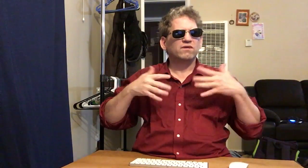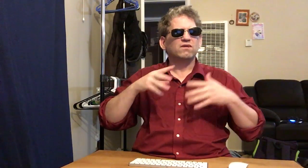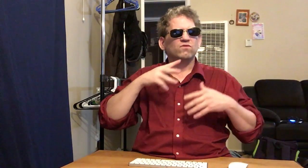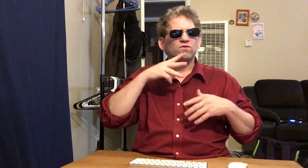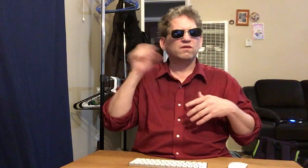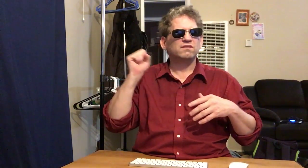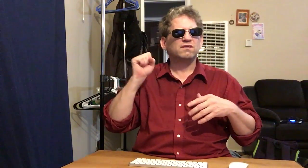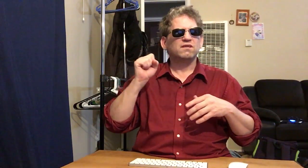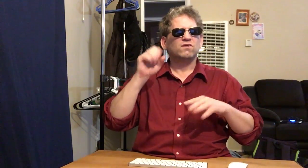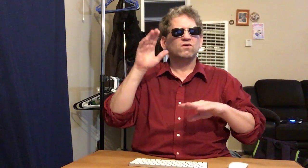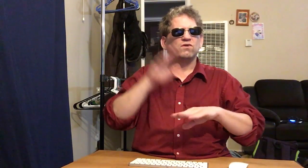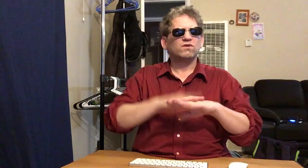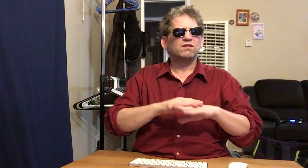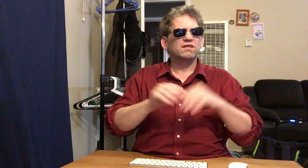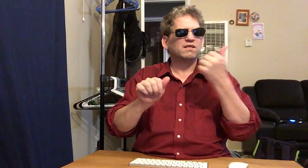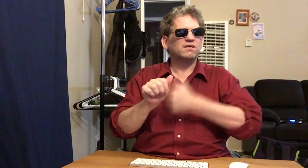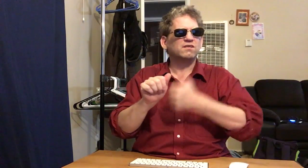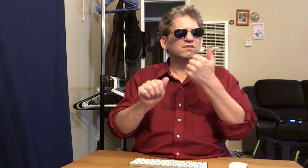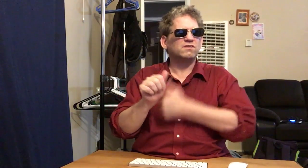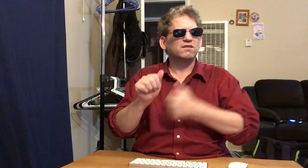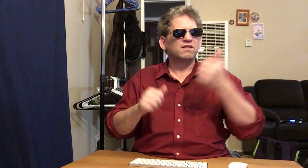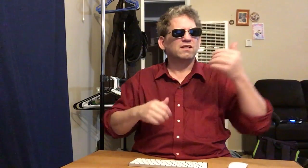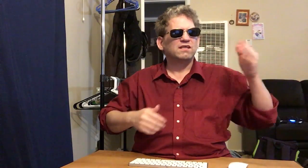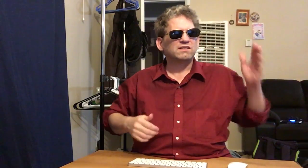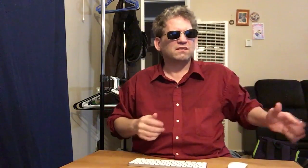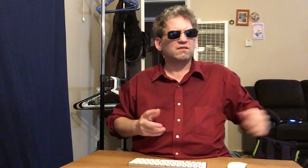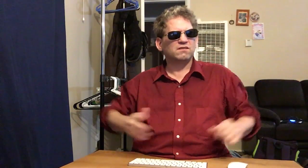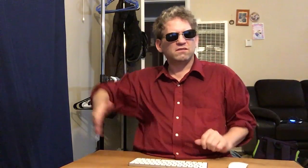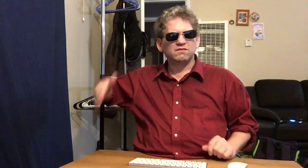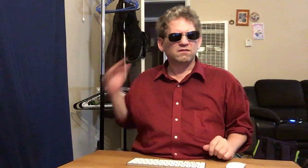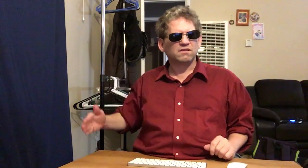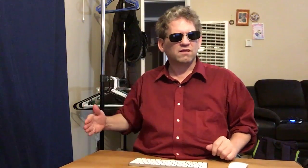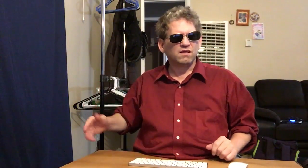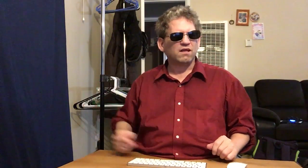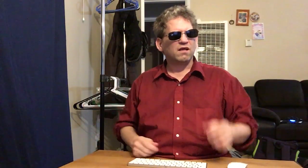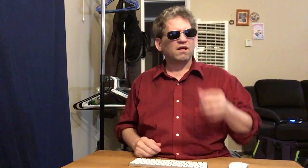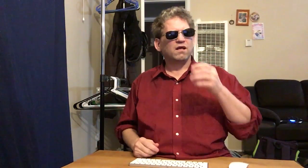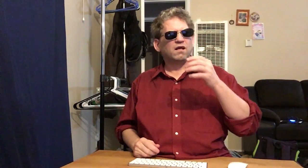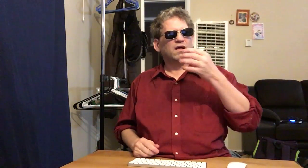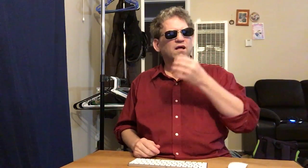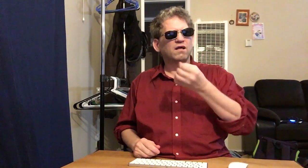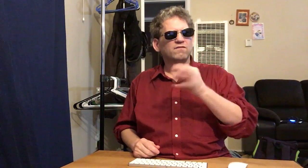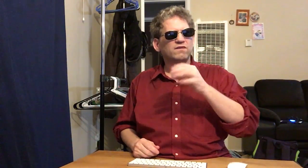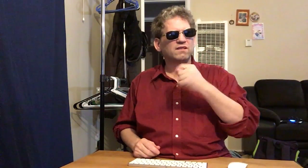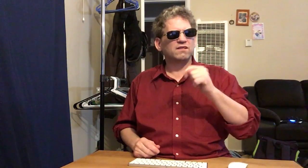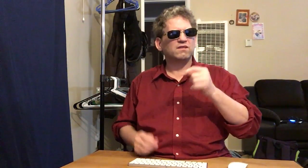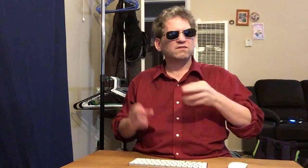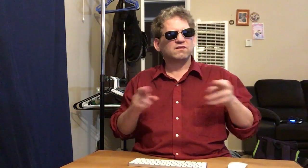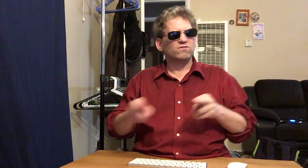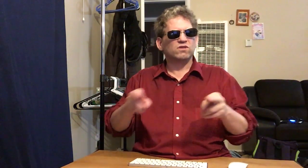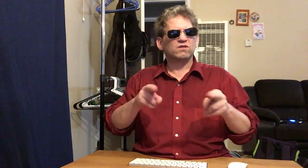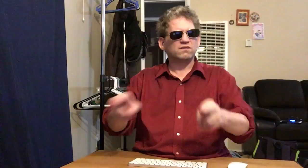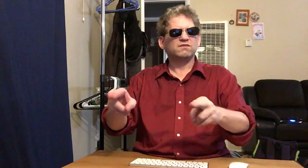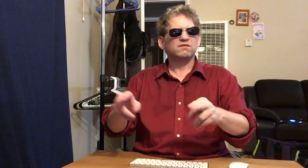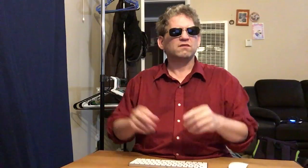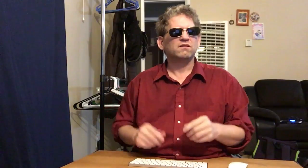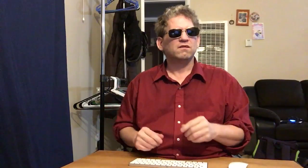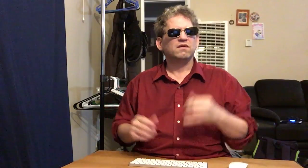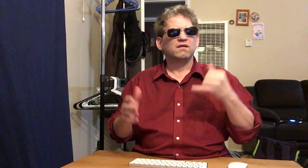do you? We might know someone standing. Could you possibly get a background check on them? Just to be safe. Also, get a bunch of quotes. Check all the reviews,